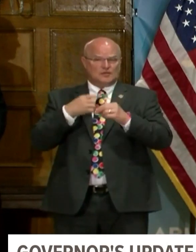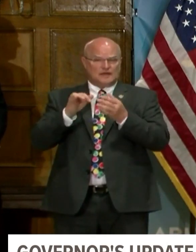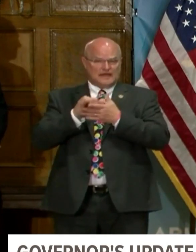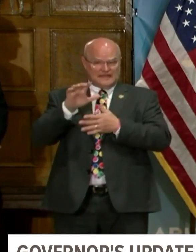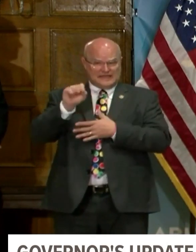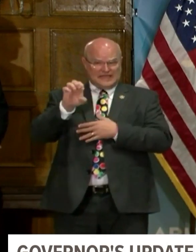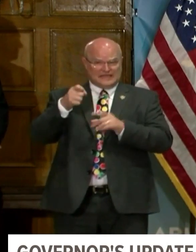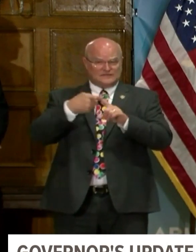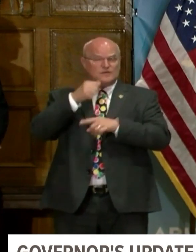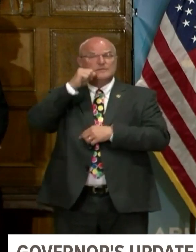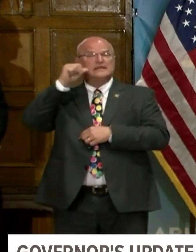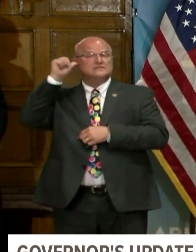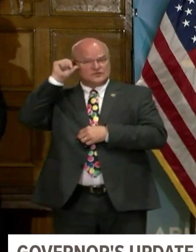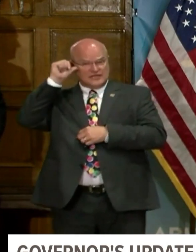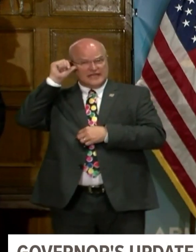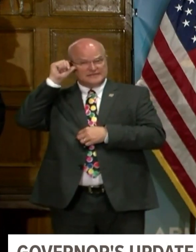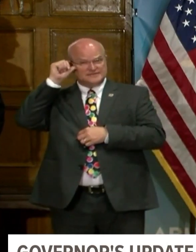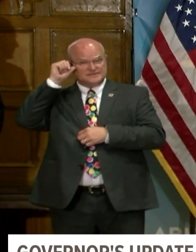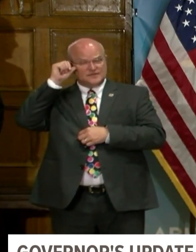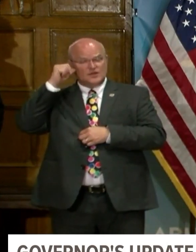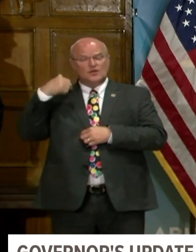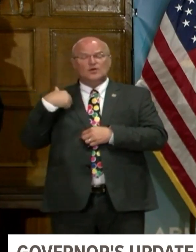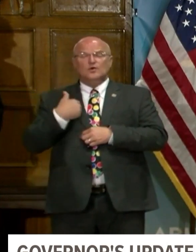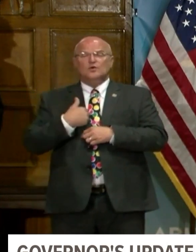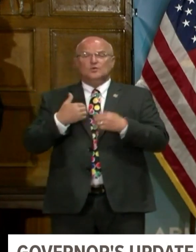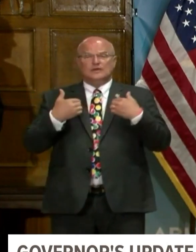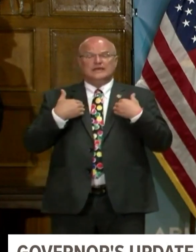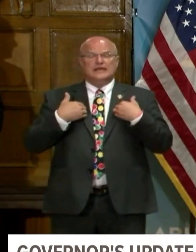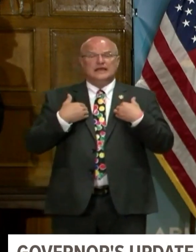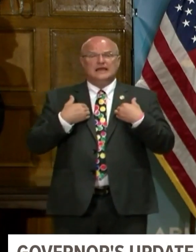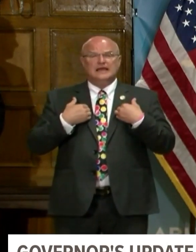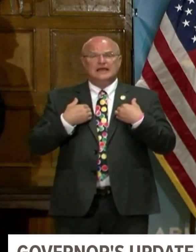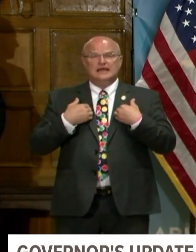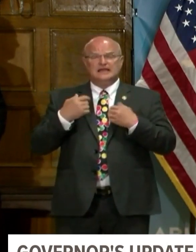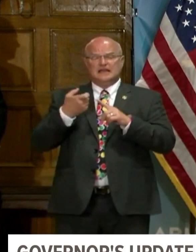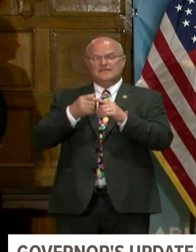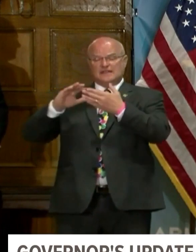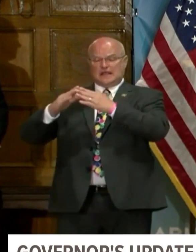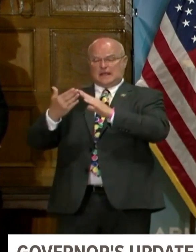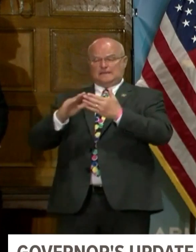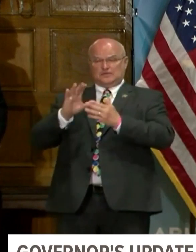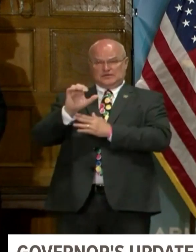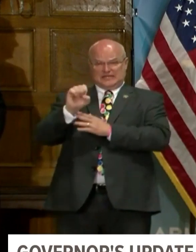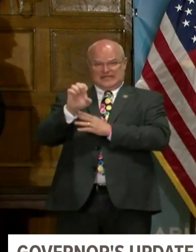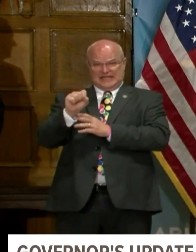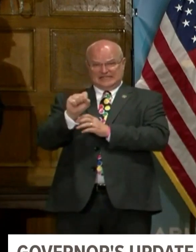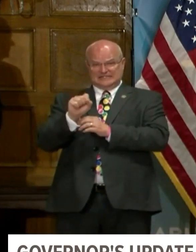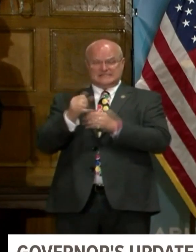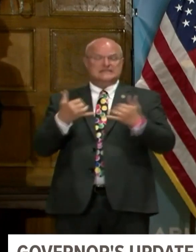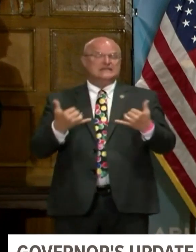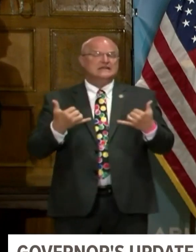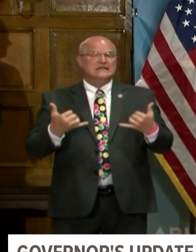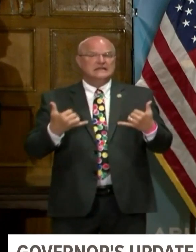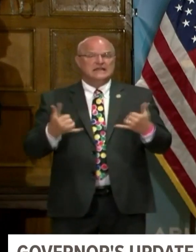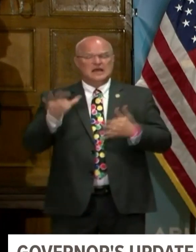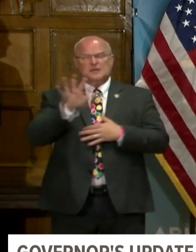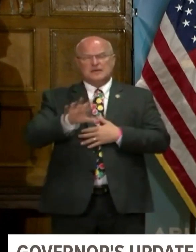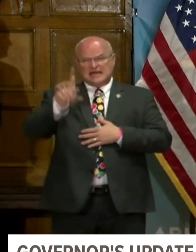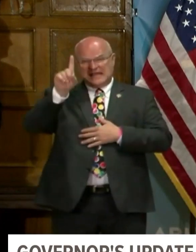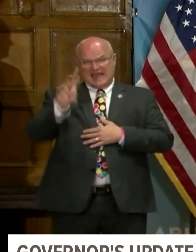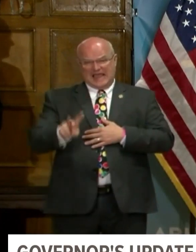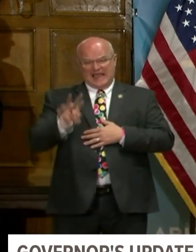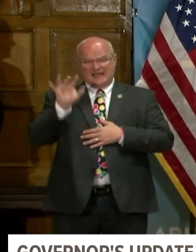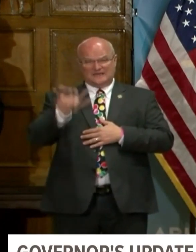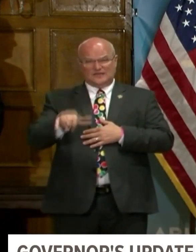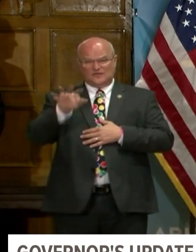the cases from yesterday. We had, of the community cases, now about half of